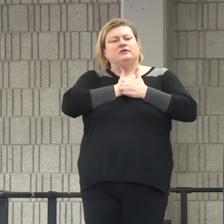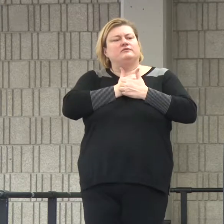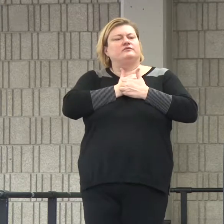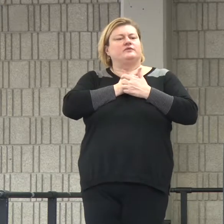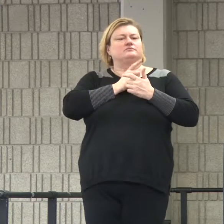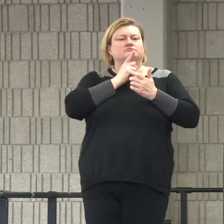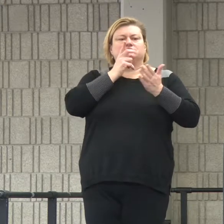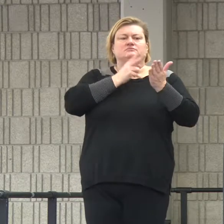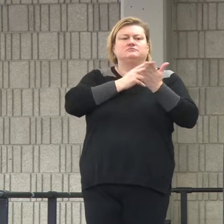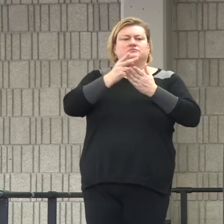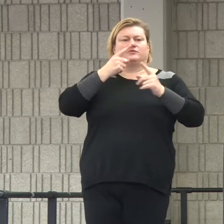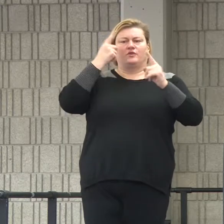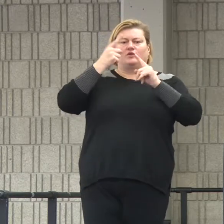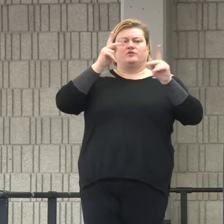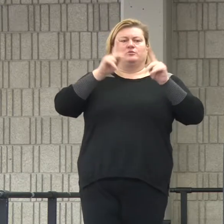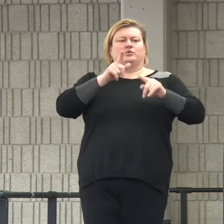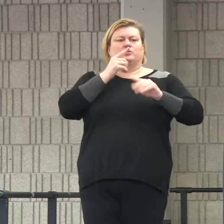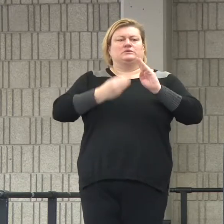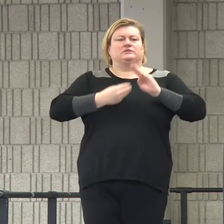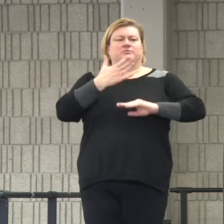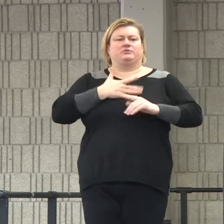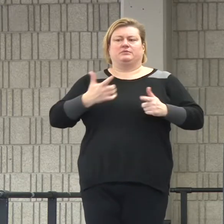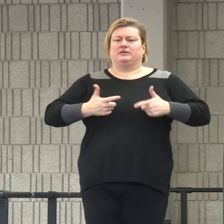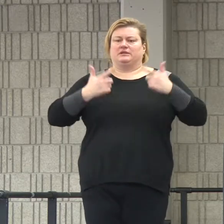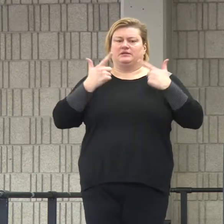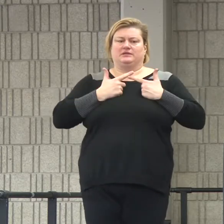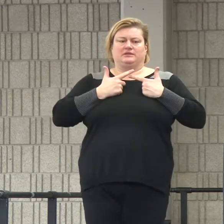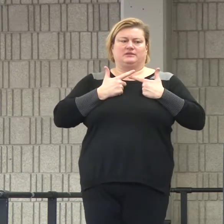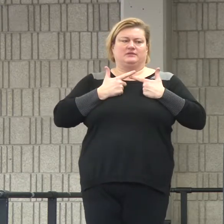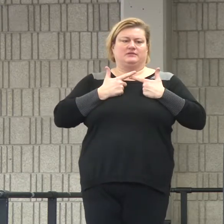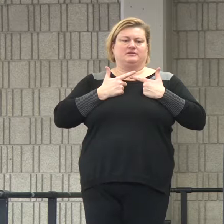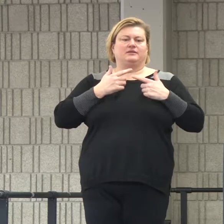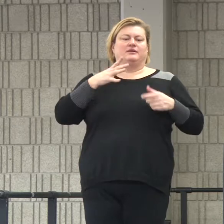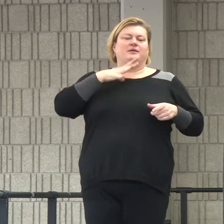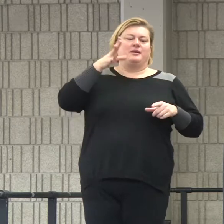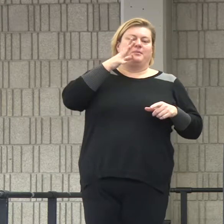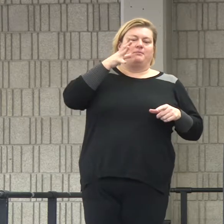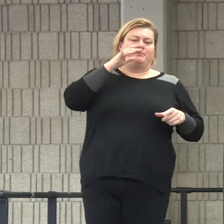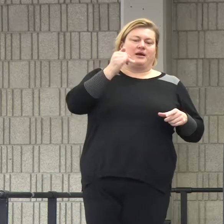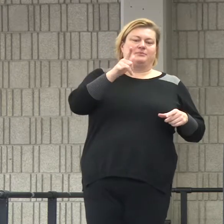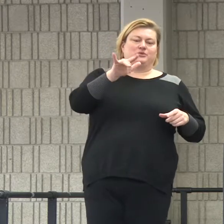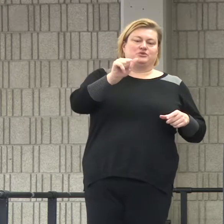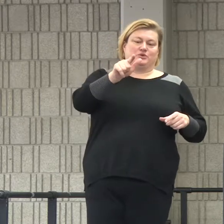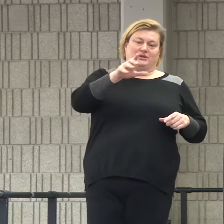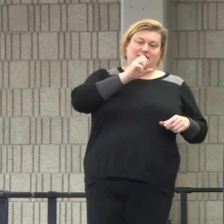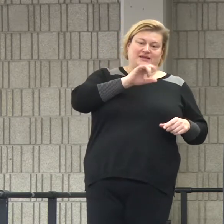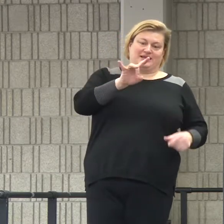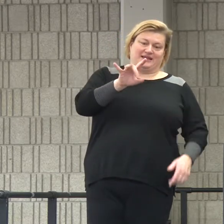people who inspired my life. My leading ladies, my Mama Julia, 85.